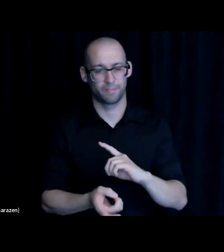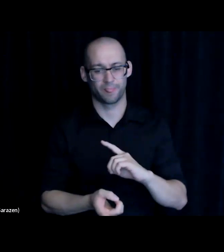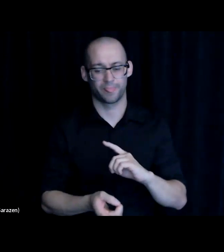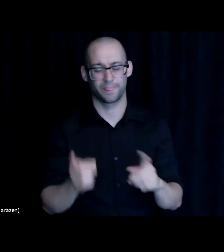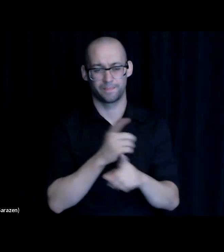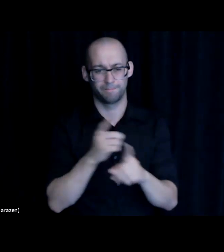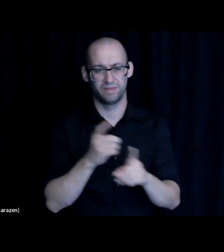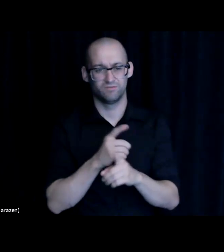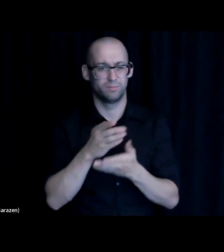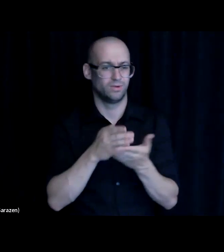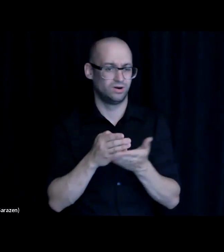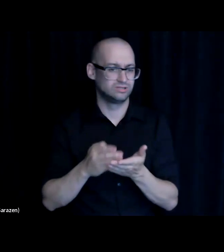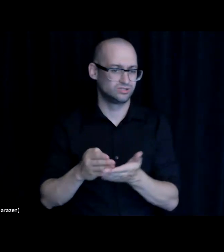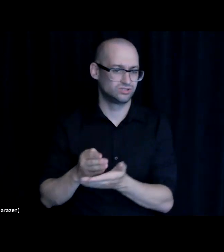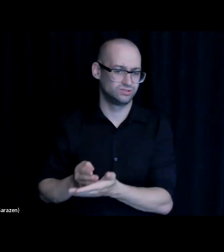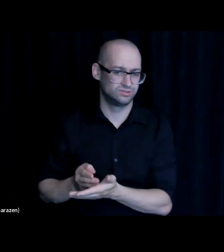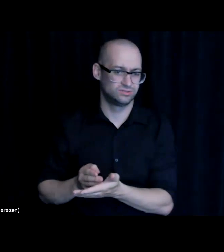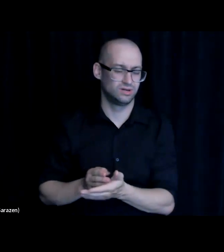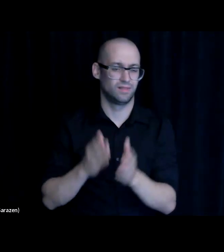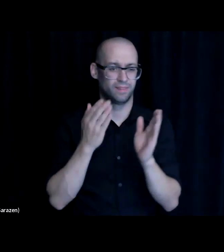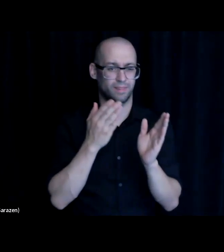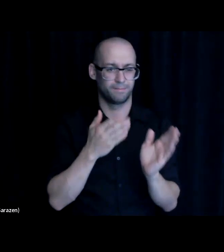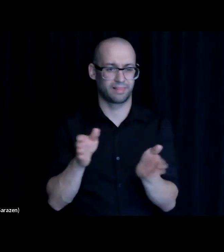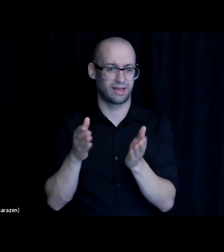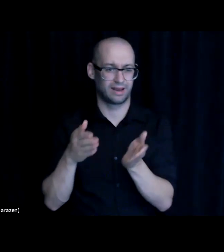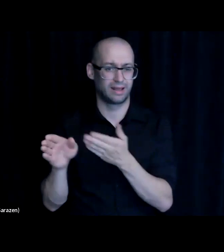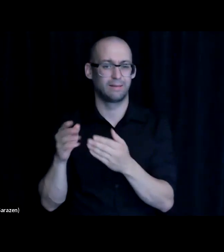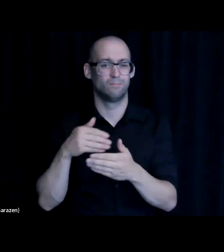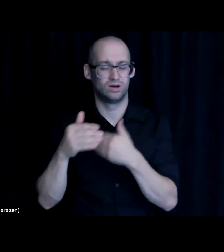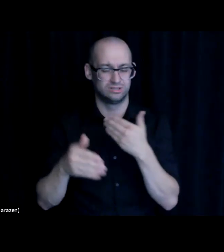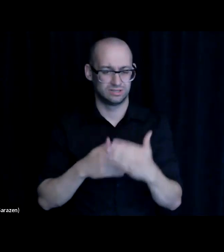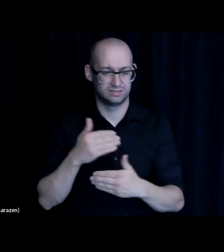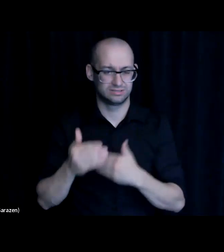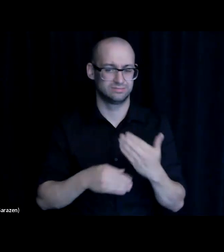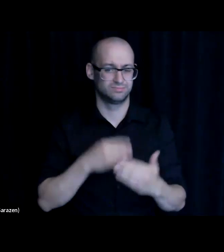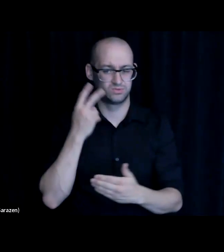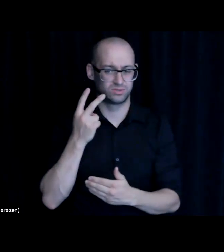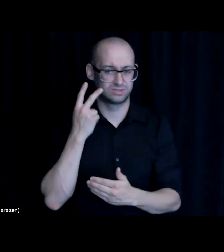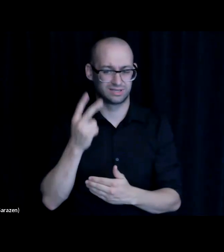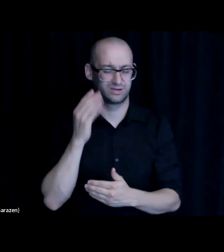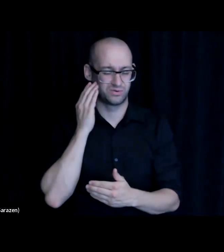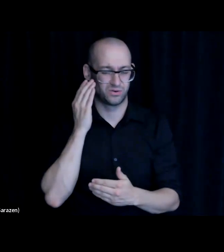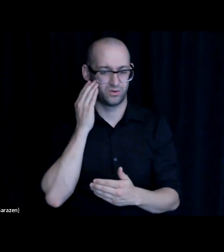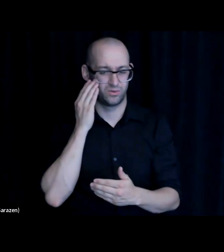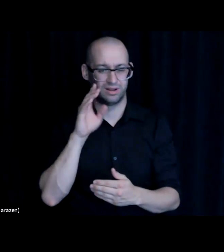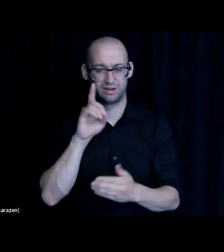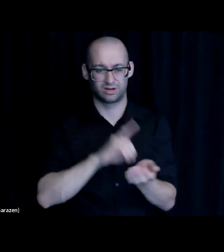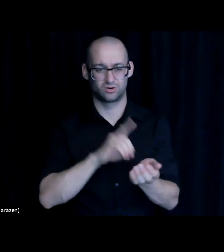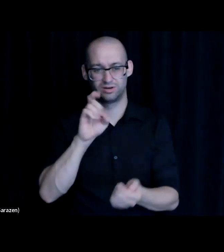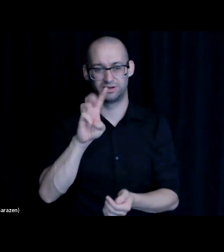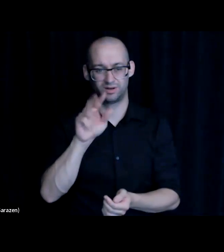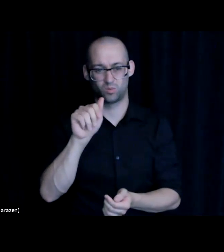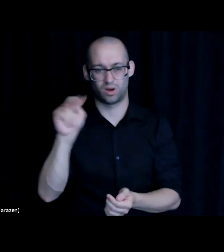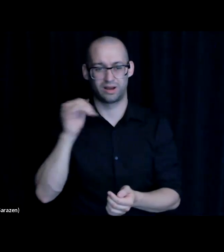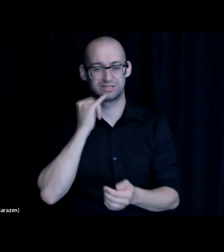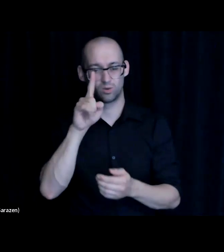different components of the planning process where, Dr. Dewan was one of the planners